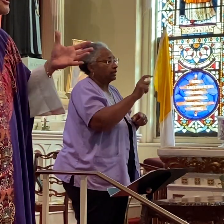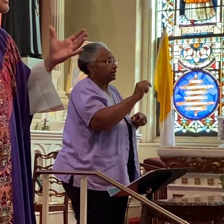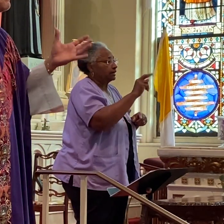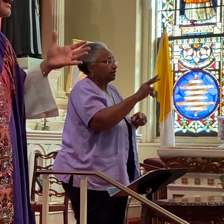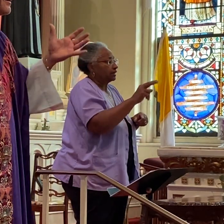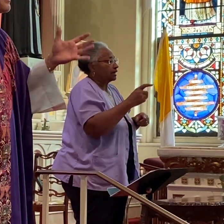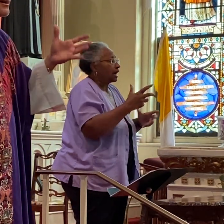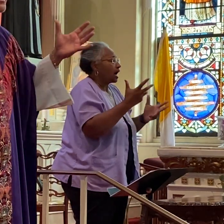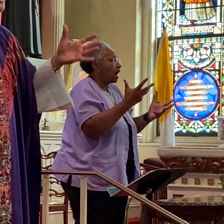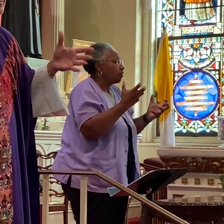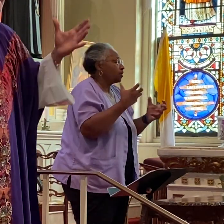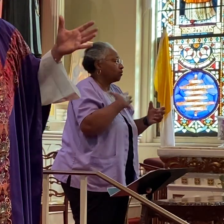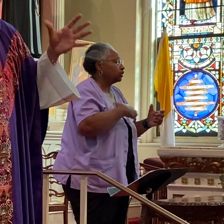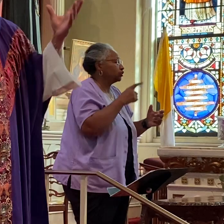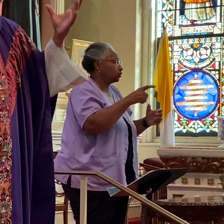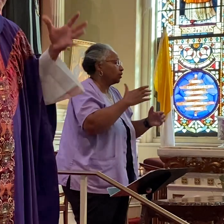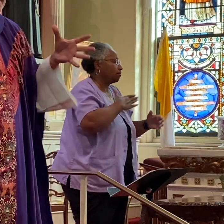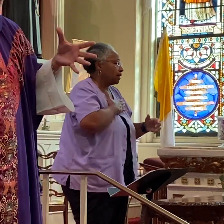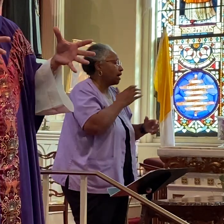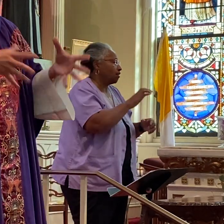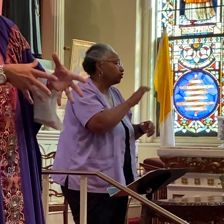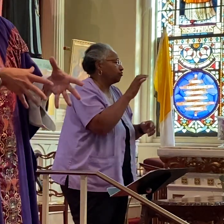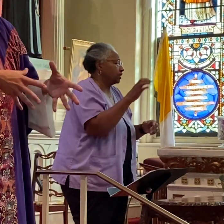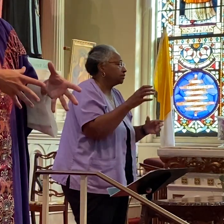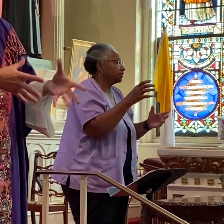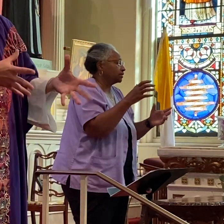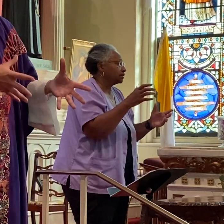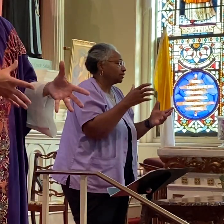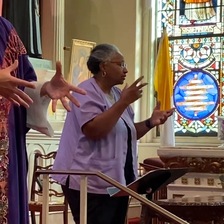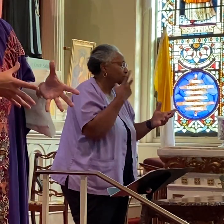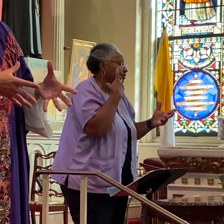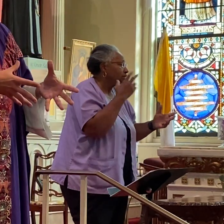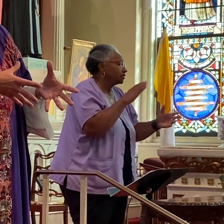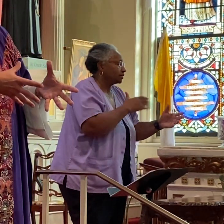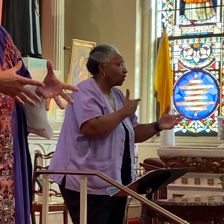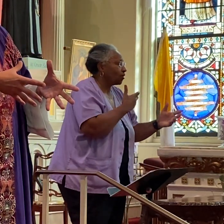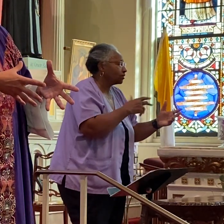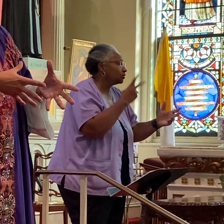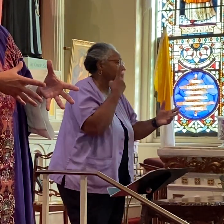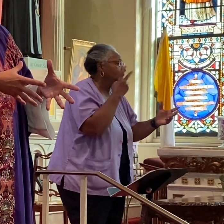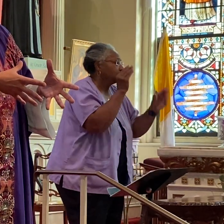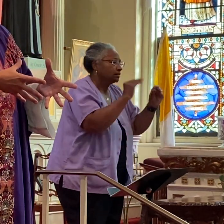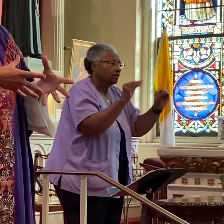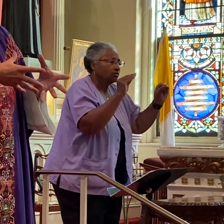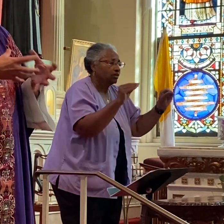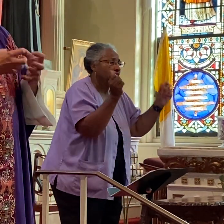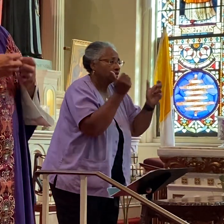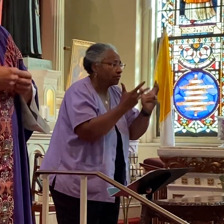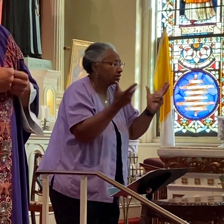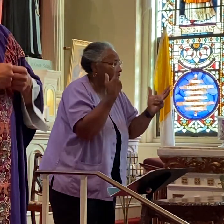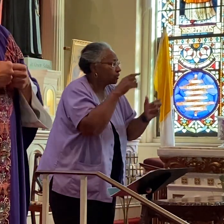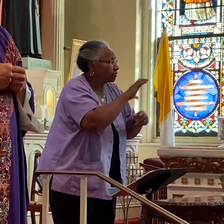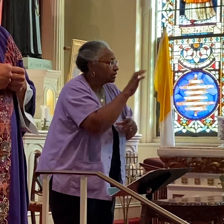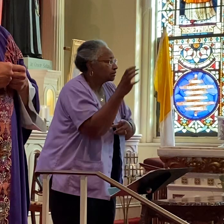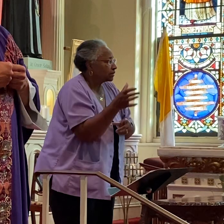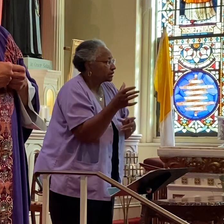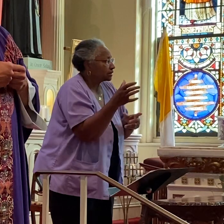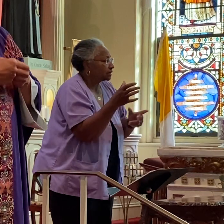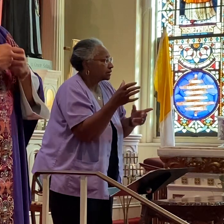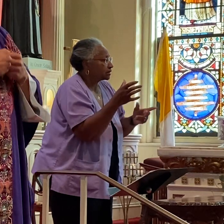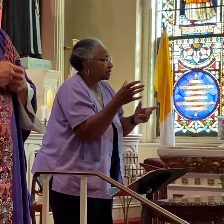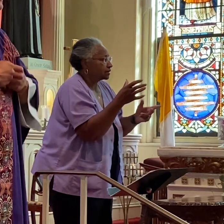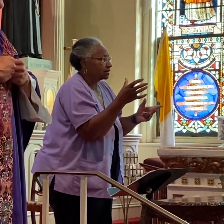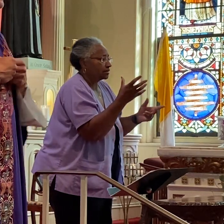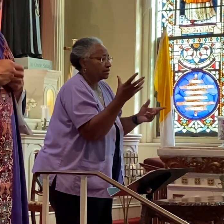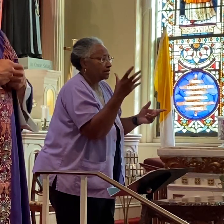wish you a Merry Christmas," right? And it's immediately, there we are. And we're in Athens.